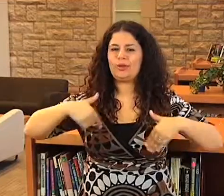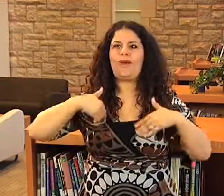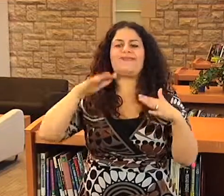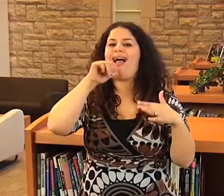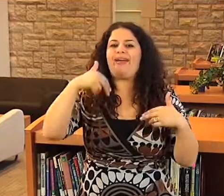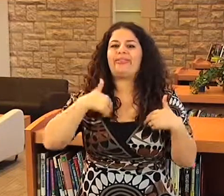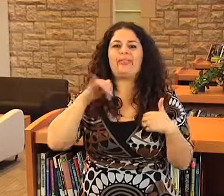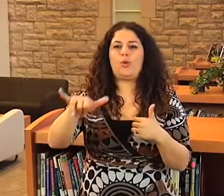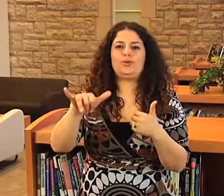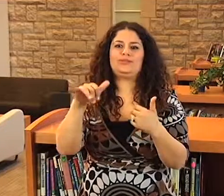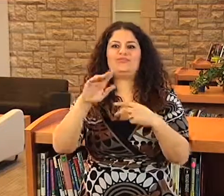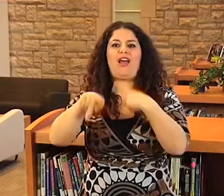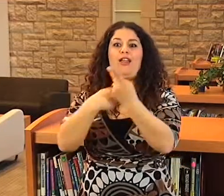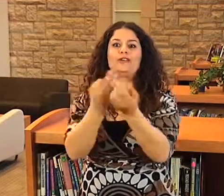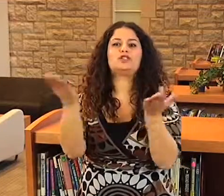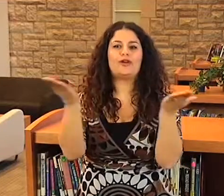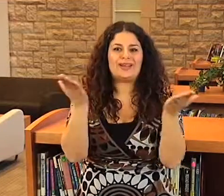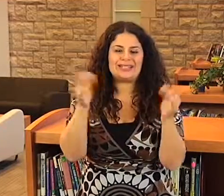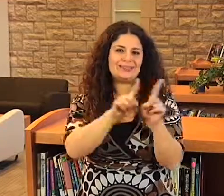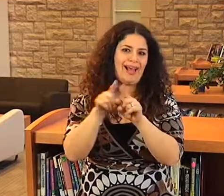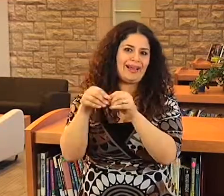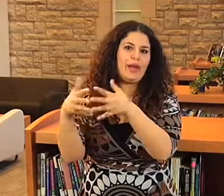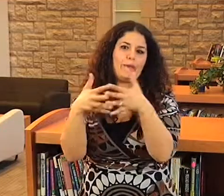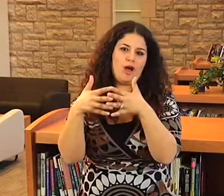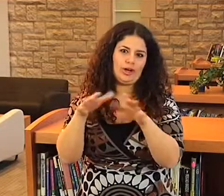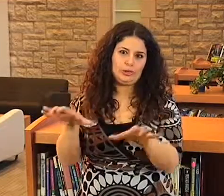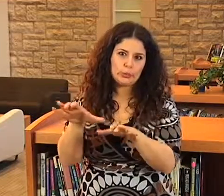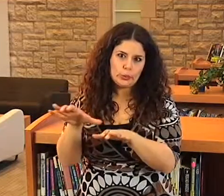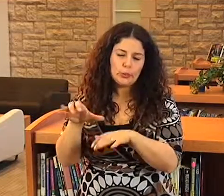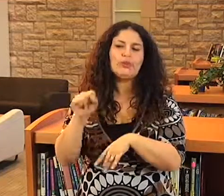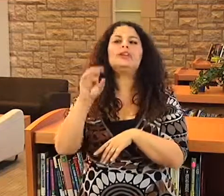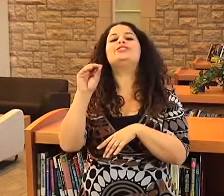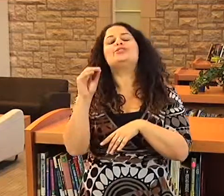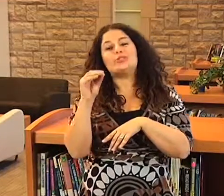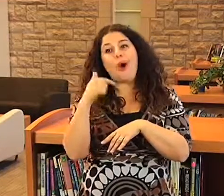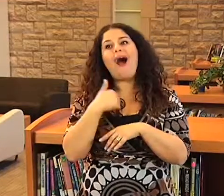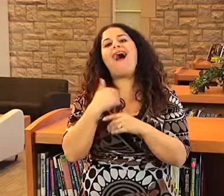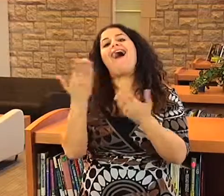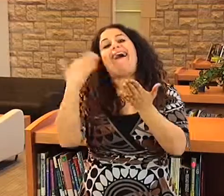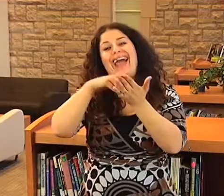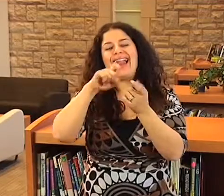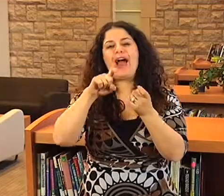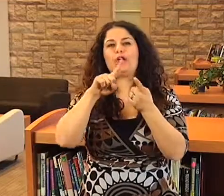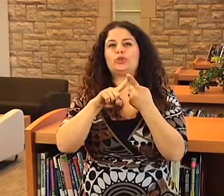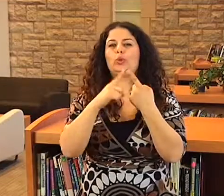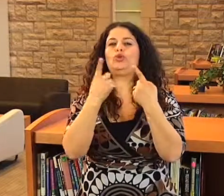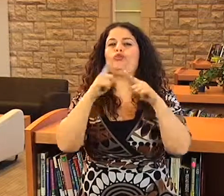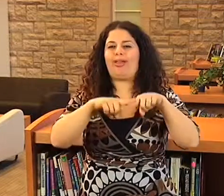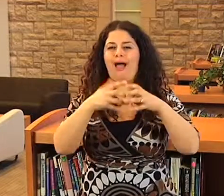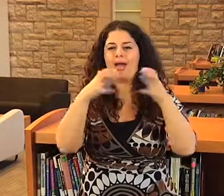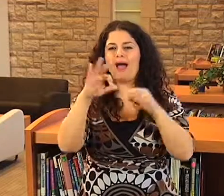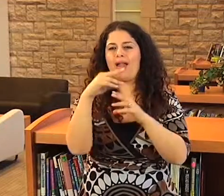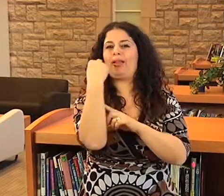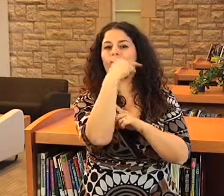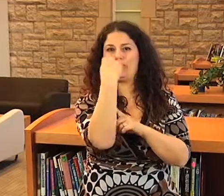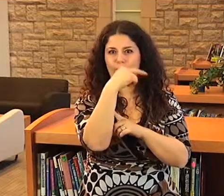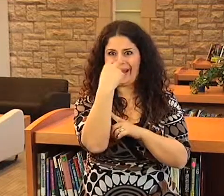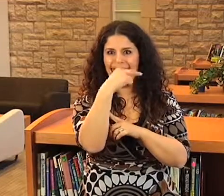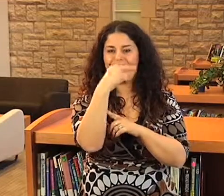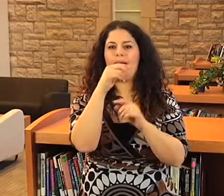They didn't have interpreters at that point. They didn't have a lot of services like we have in America. So I had to rely